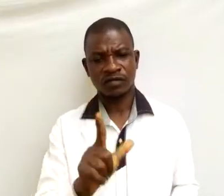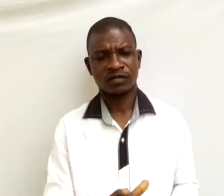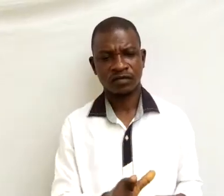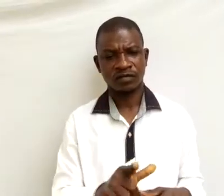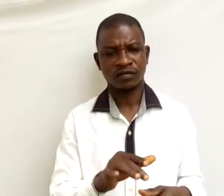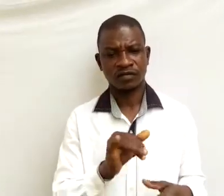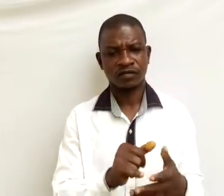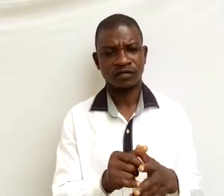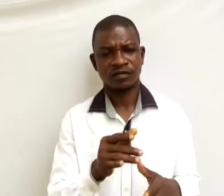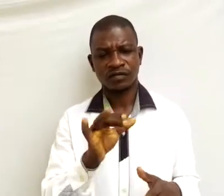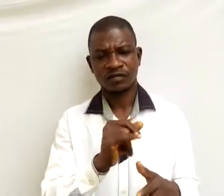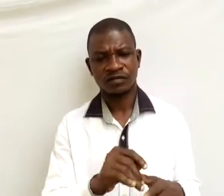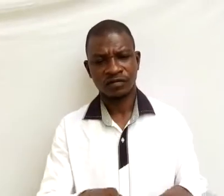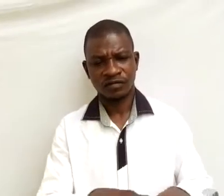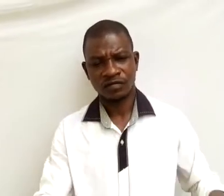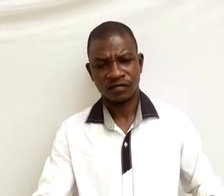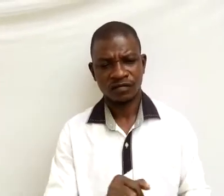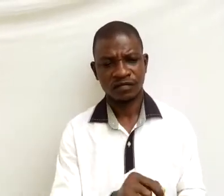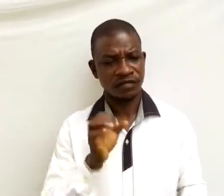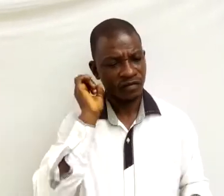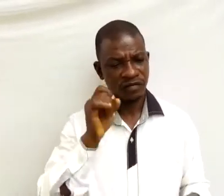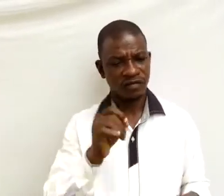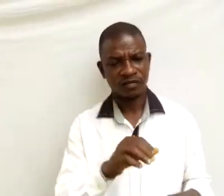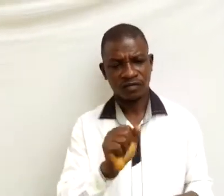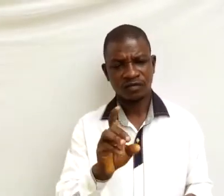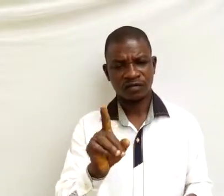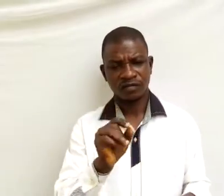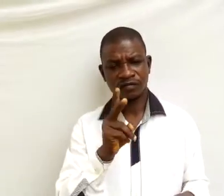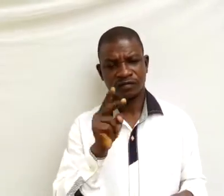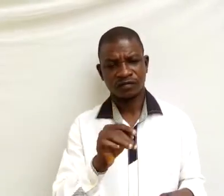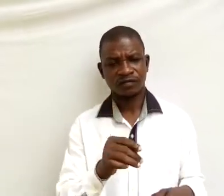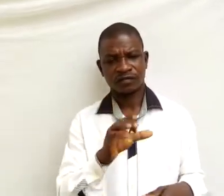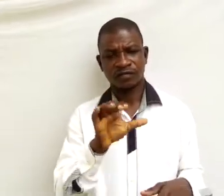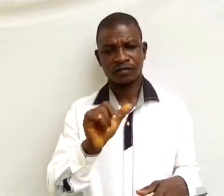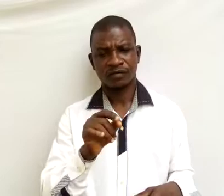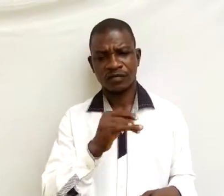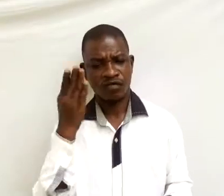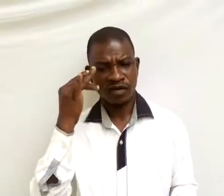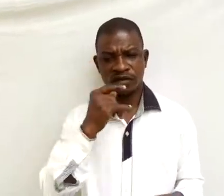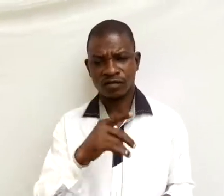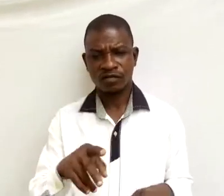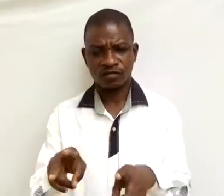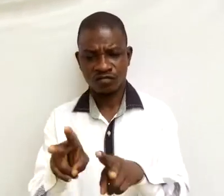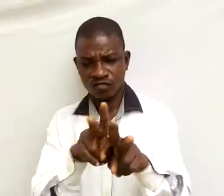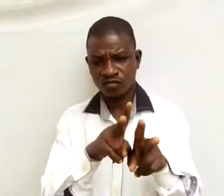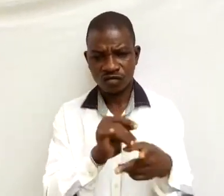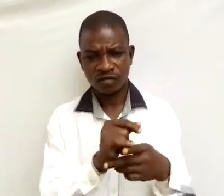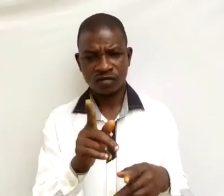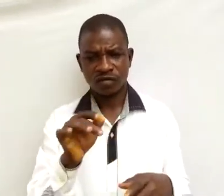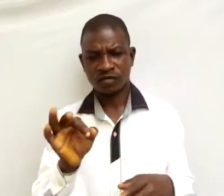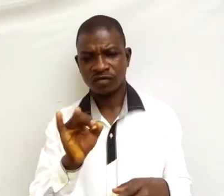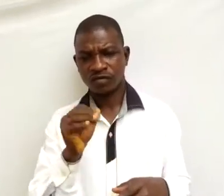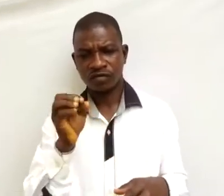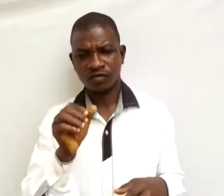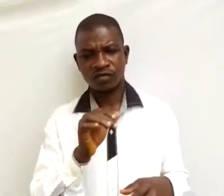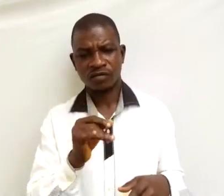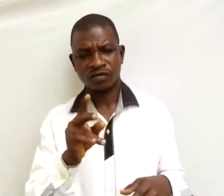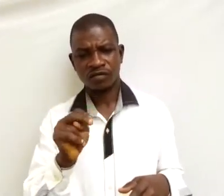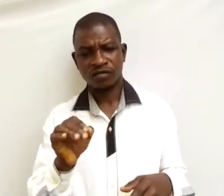into the surface is an adverbial clause. While I was watching a 9 o'clock television network program, I saw